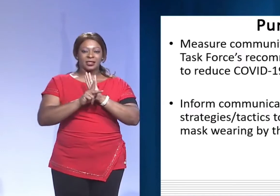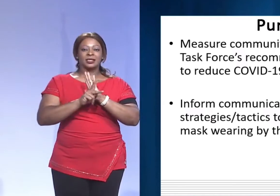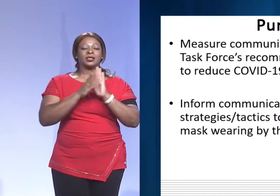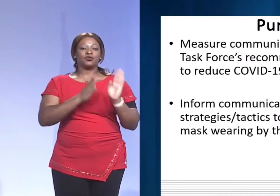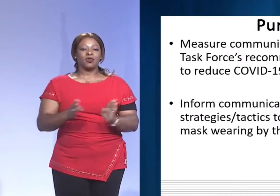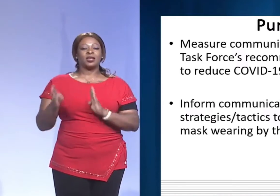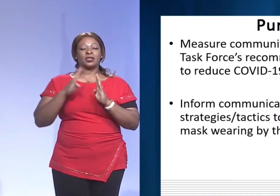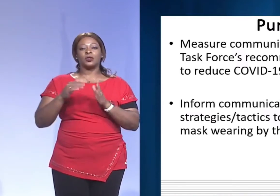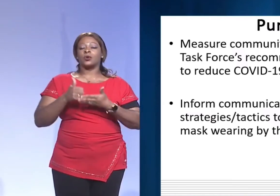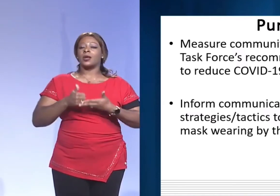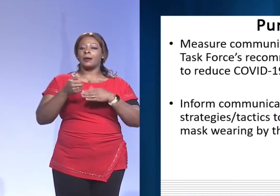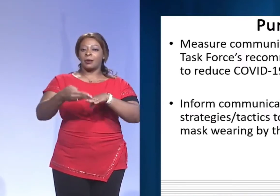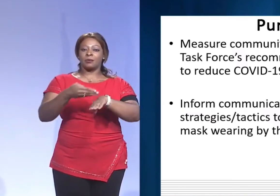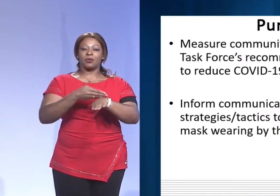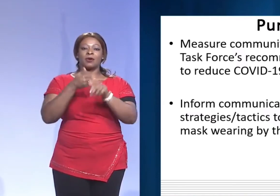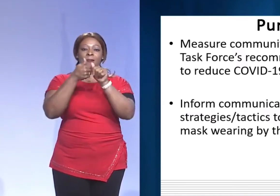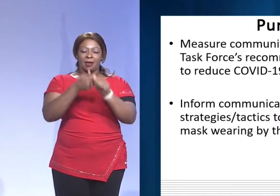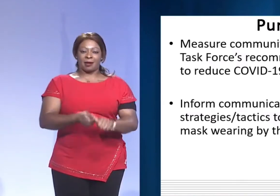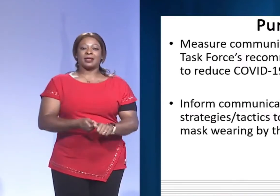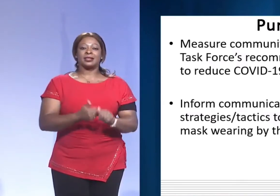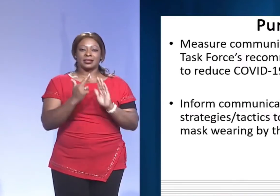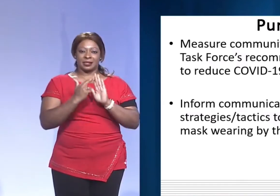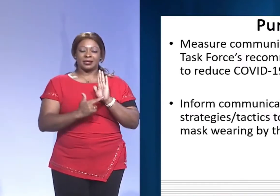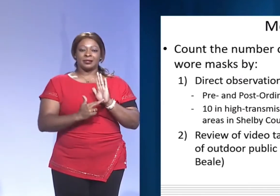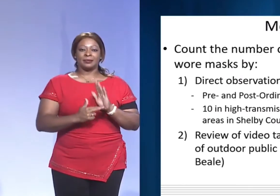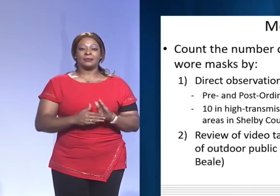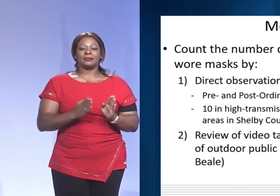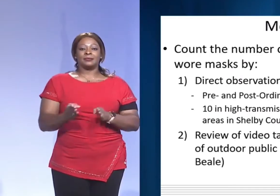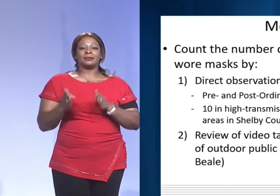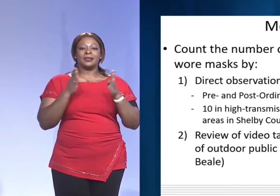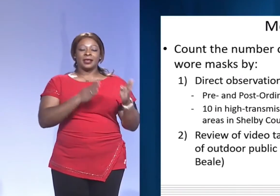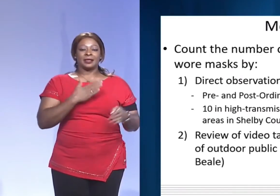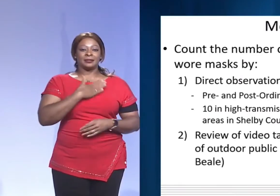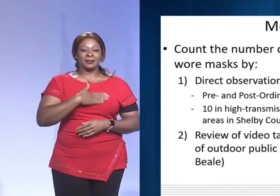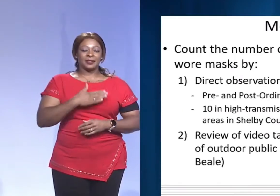strategies to help improve compliance. Next slide, please.